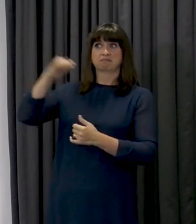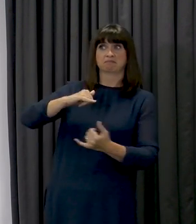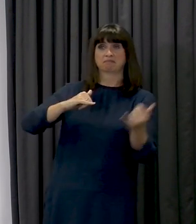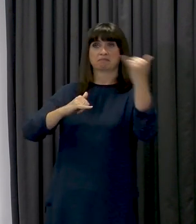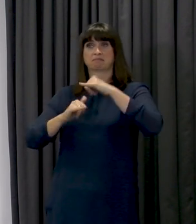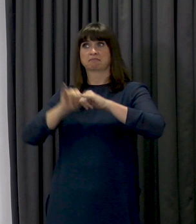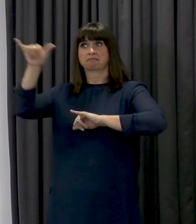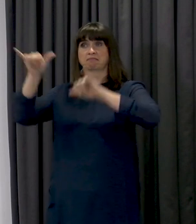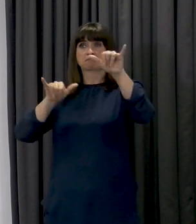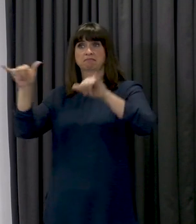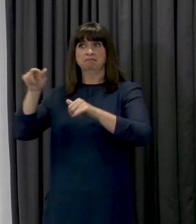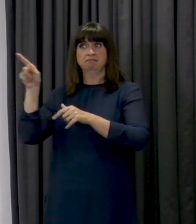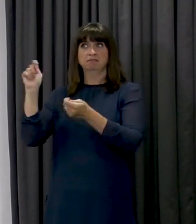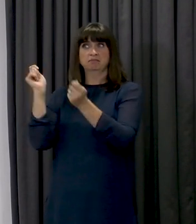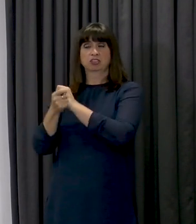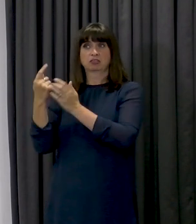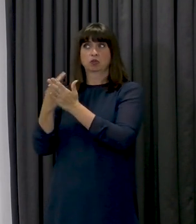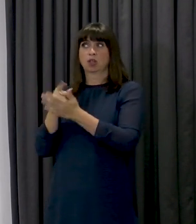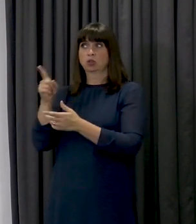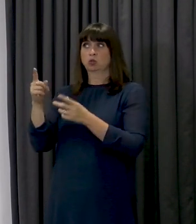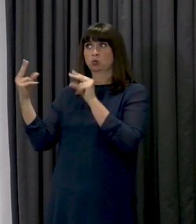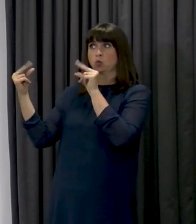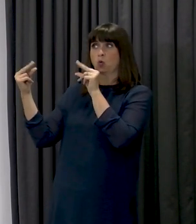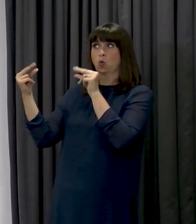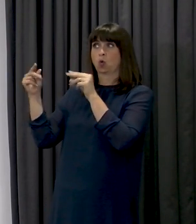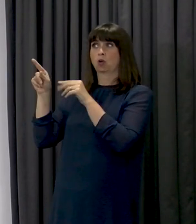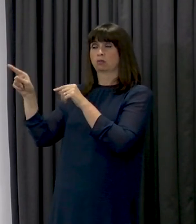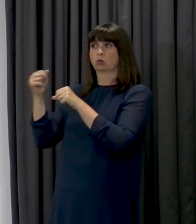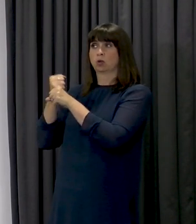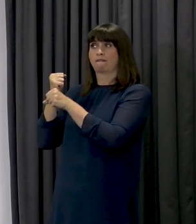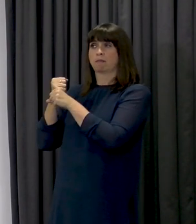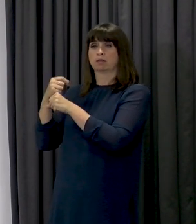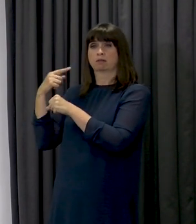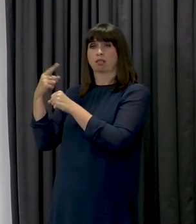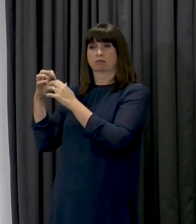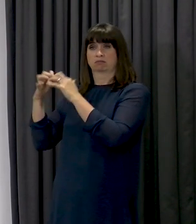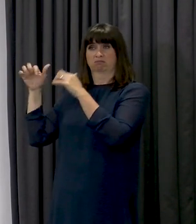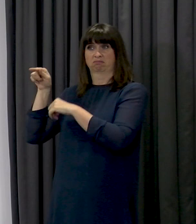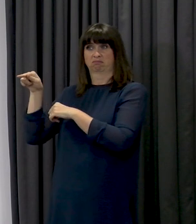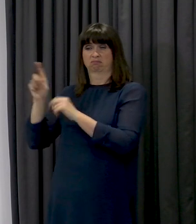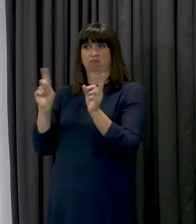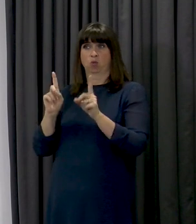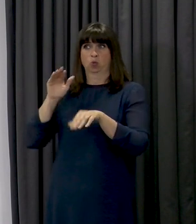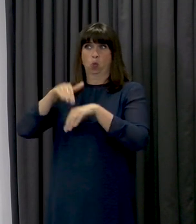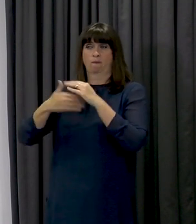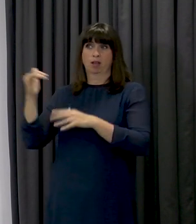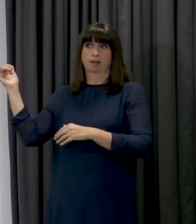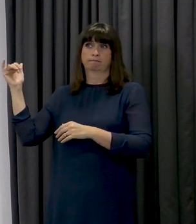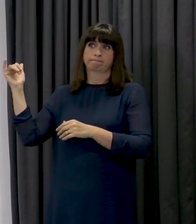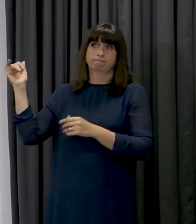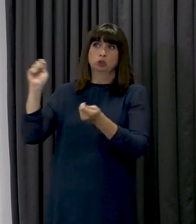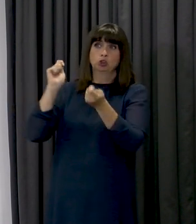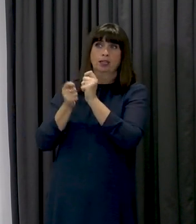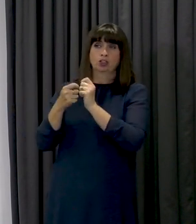in conversation with the UK about the changes being made and with the very short notice that has been provided of